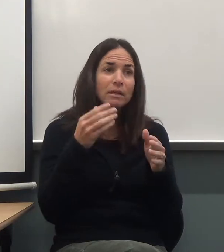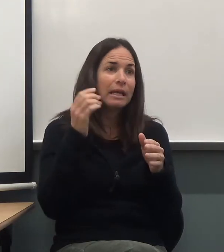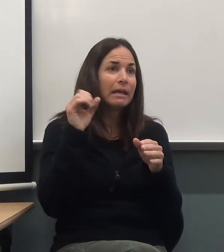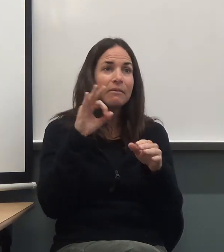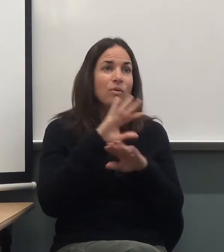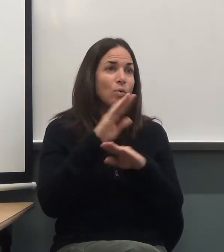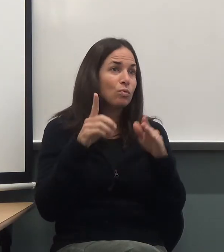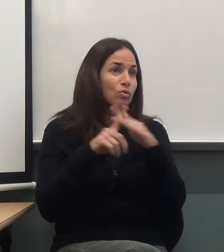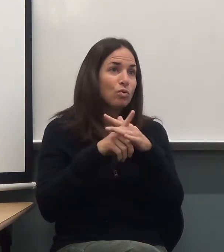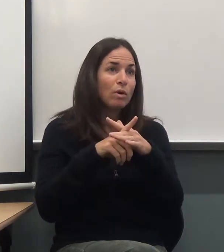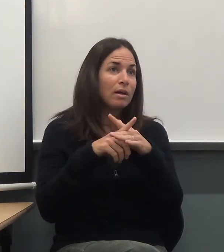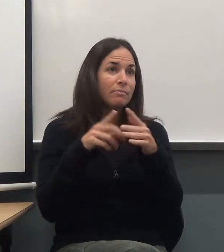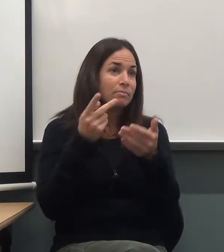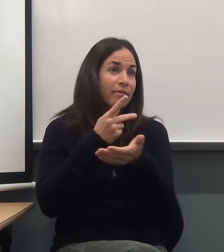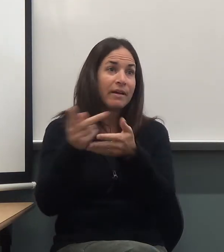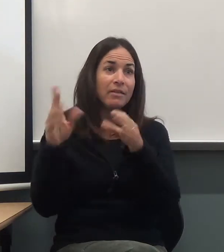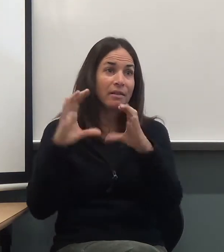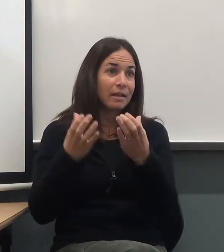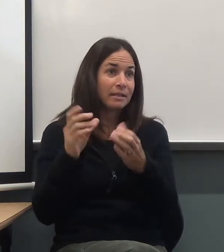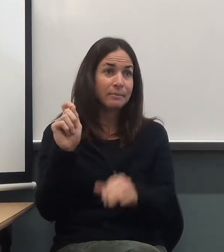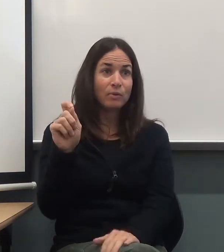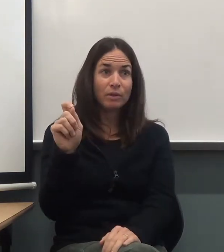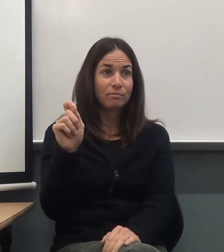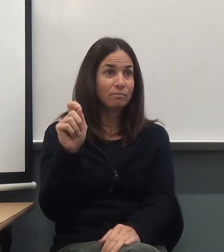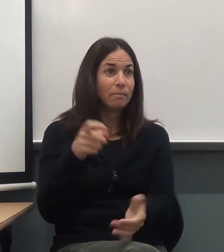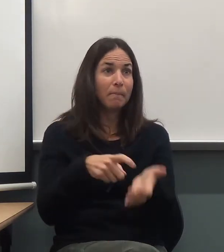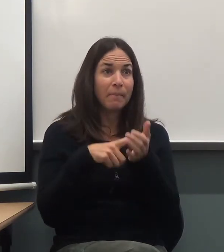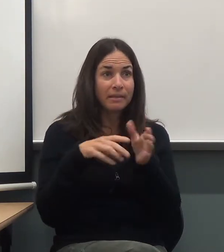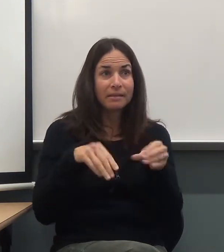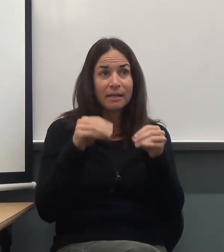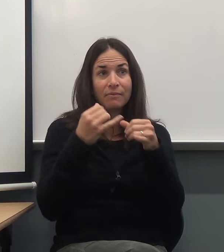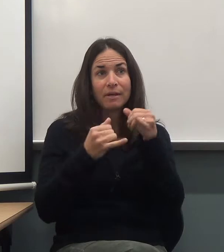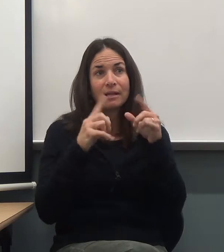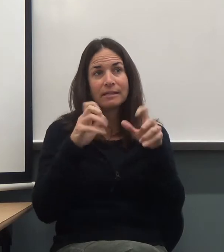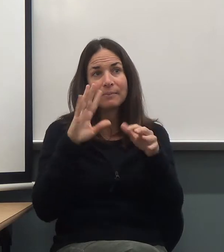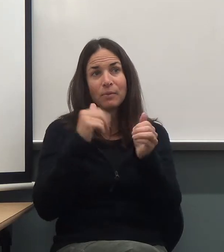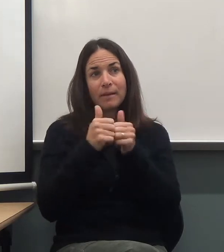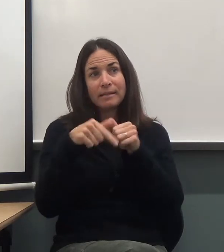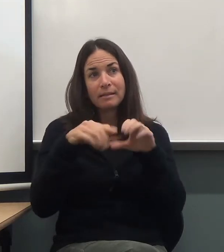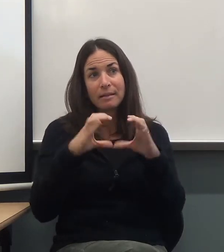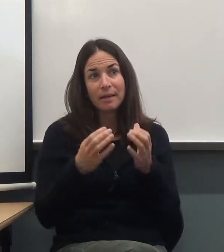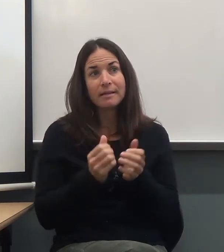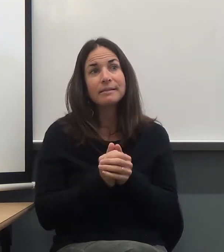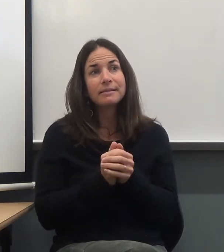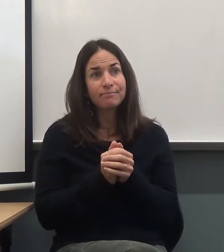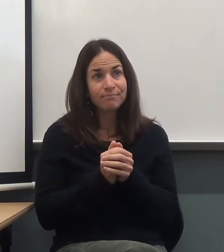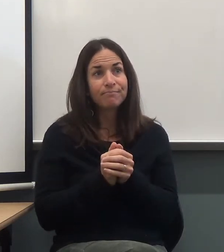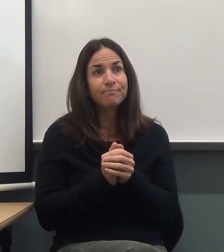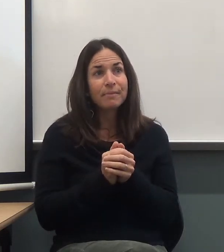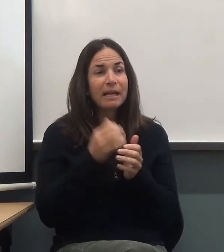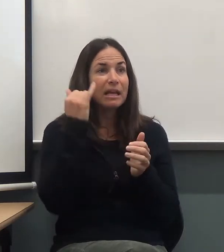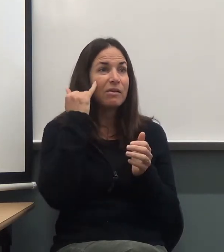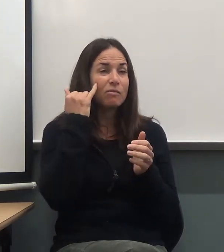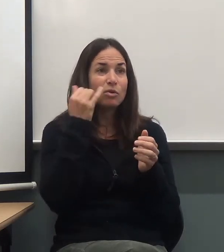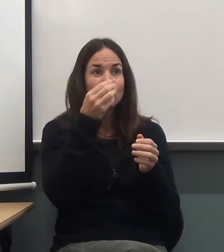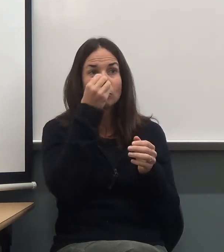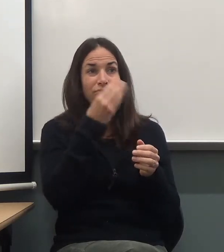That's just how it's going to work. All right? You have to take the final in order to pass the class. And if you're not planning on passing the class because you've decided